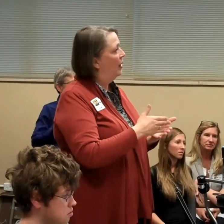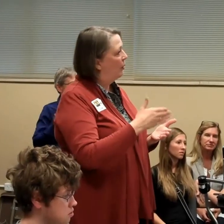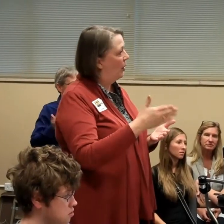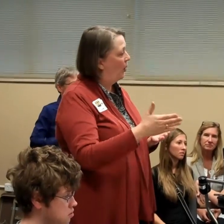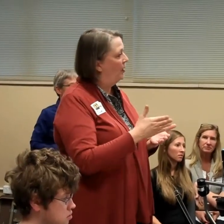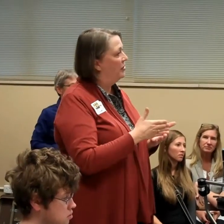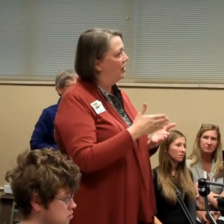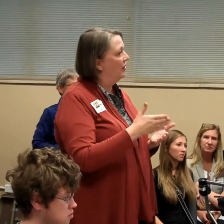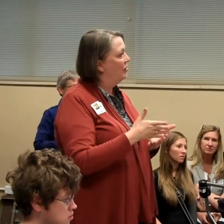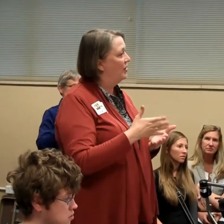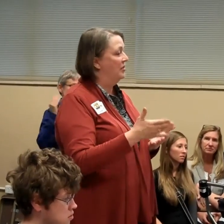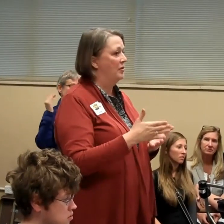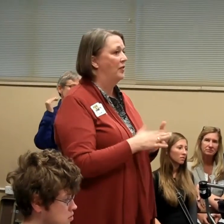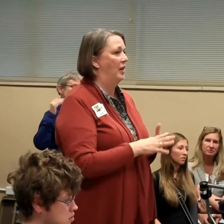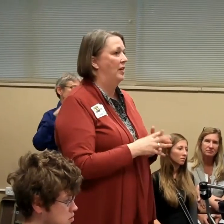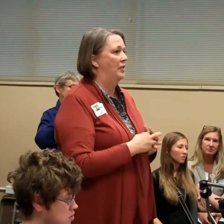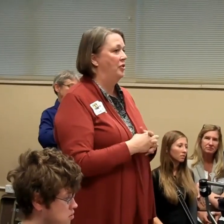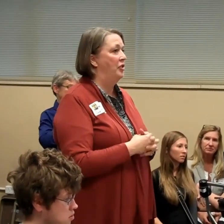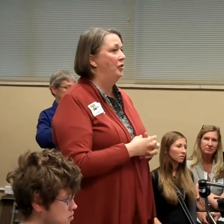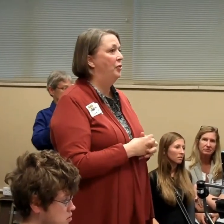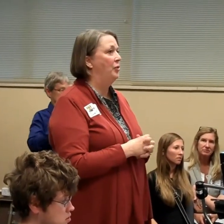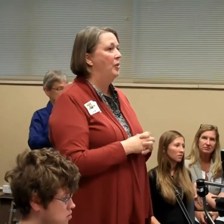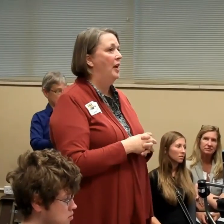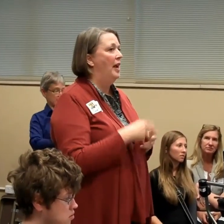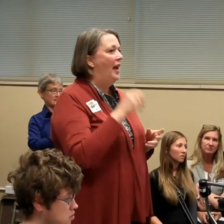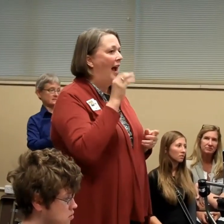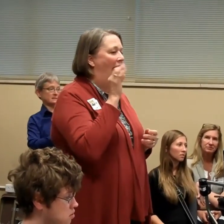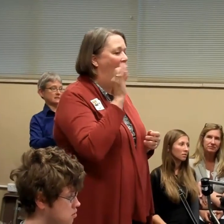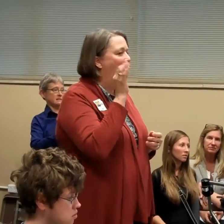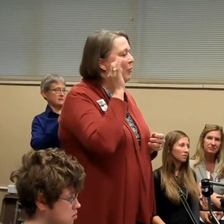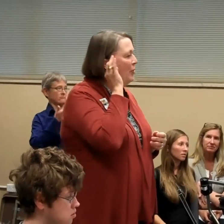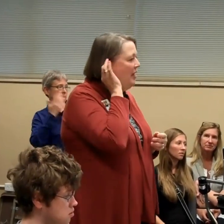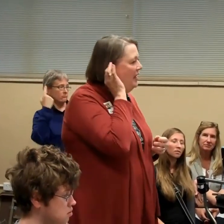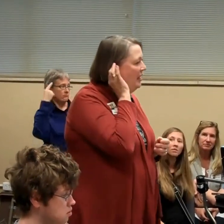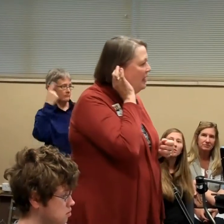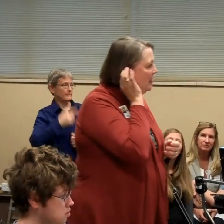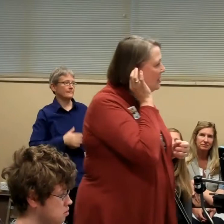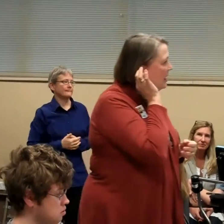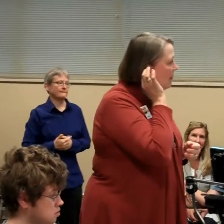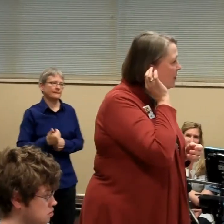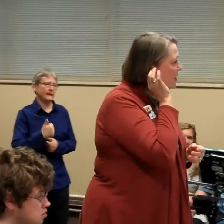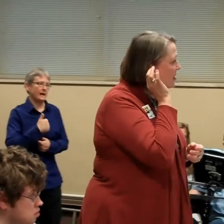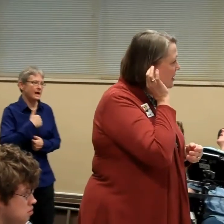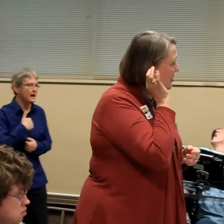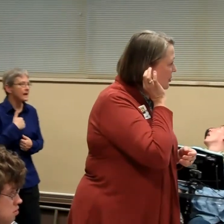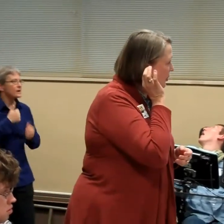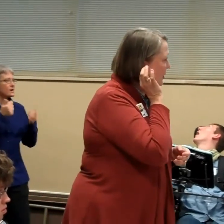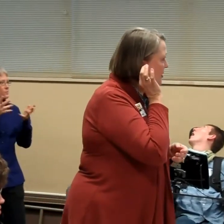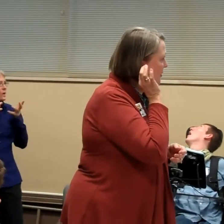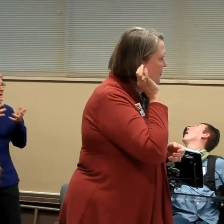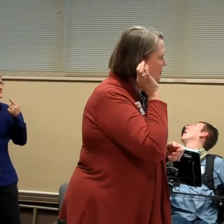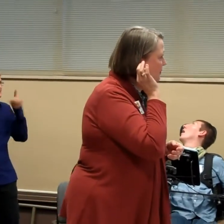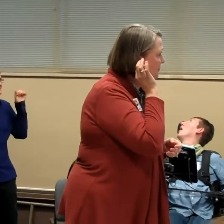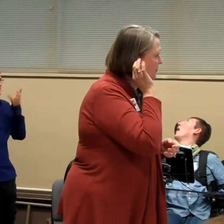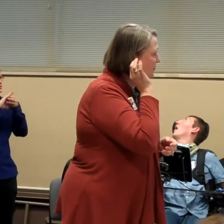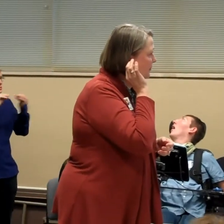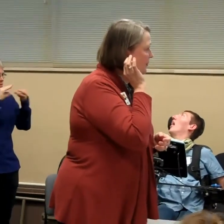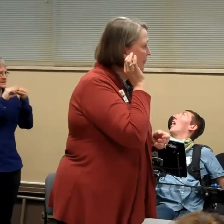really were hoping to use assistive technology to do? I'm really listening for success stories.